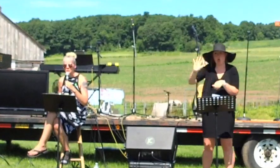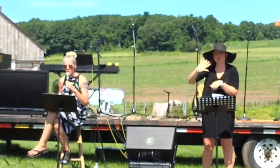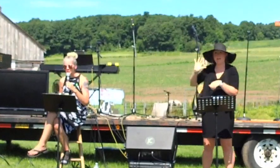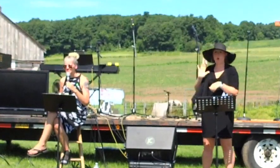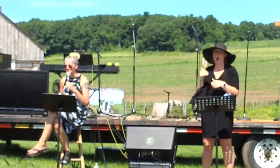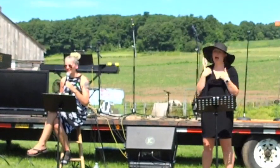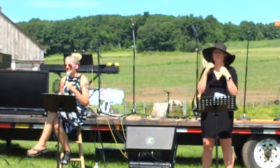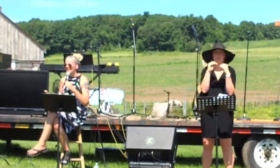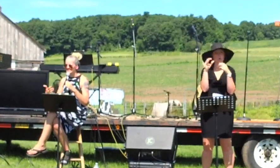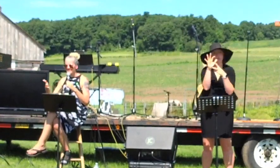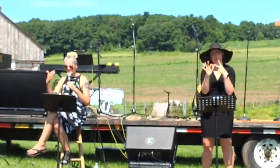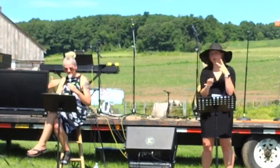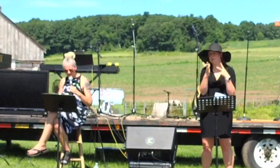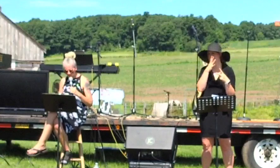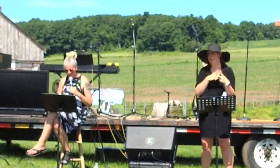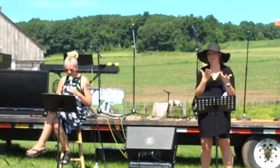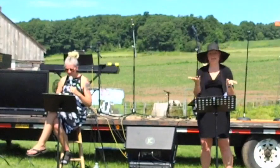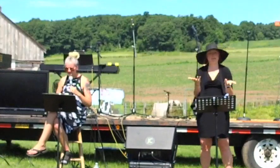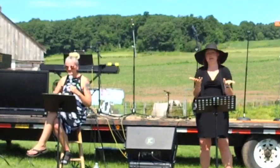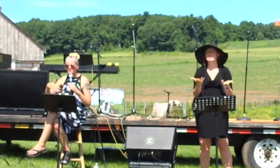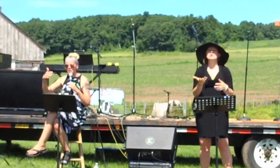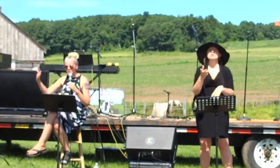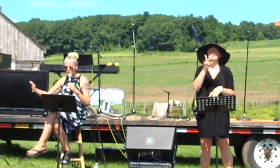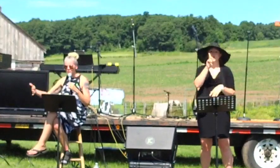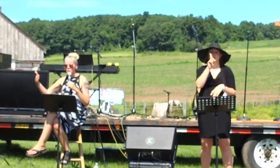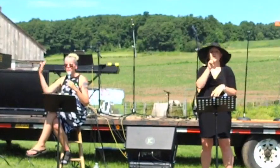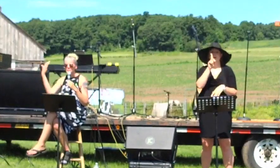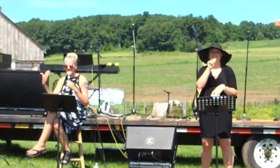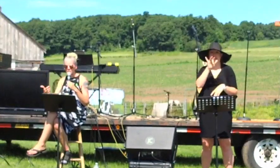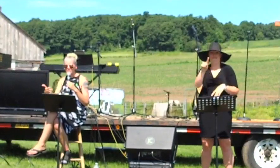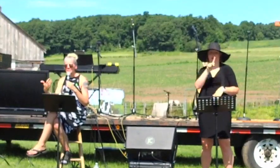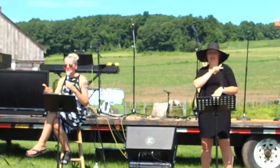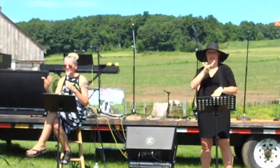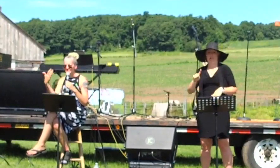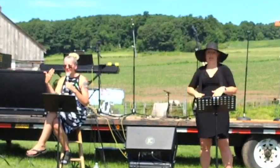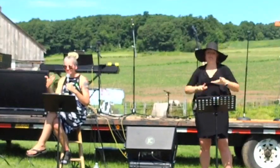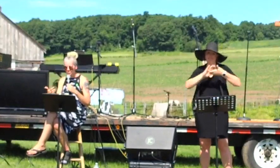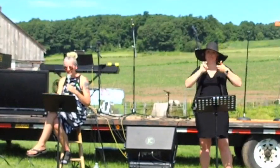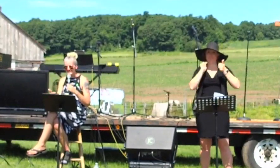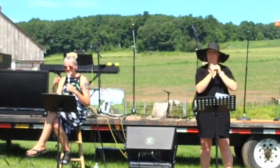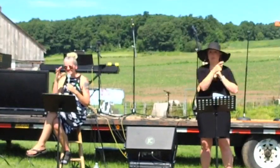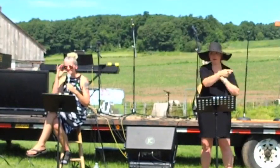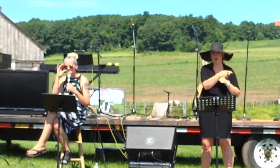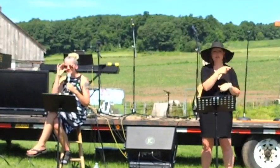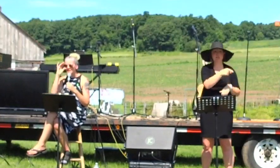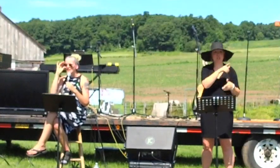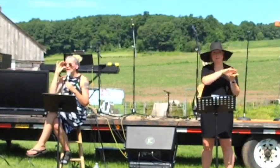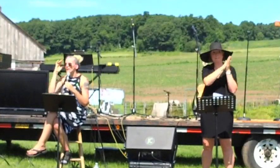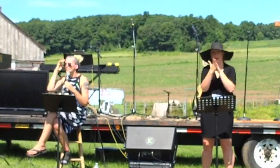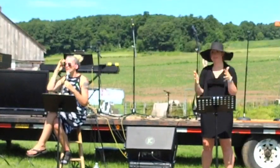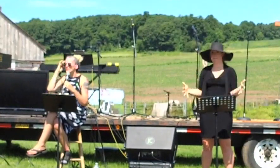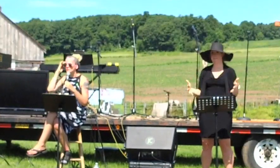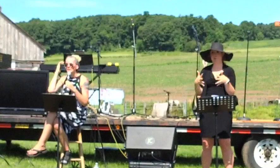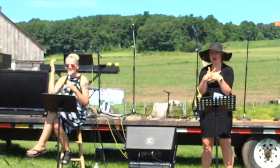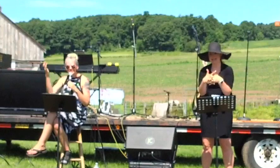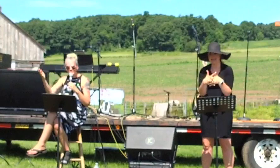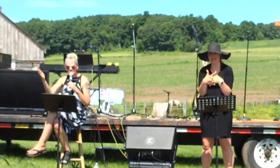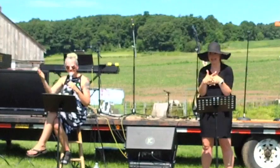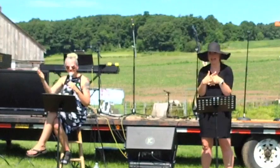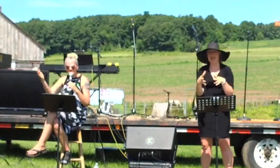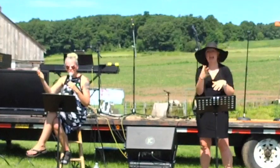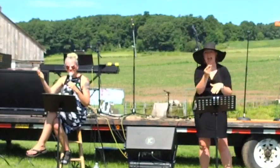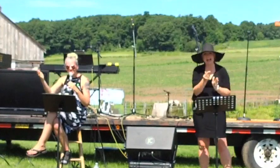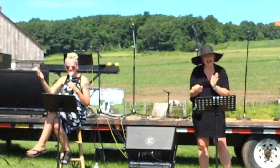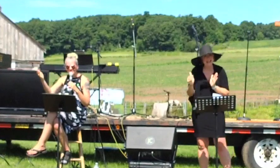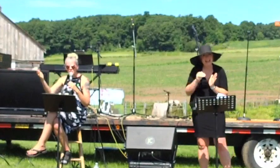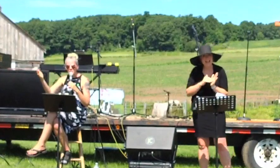choice but to go. And David sleeps with her. Long story short, Bathsheba becomes pregnant. And again, once